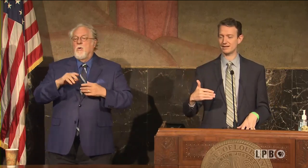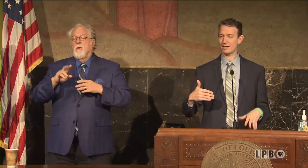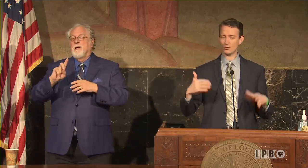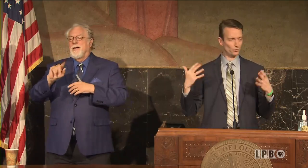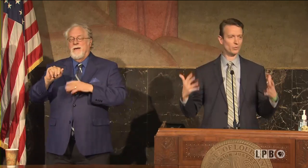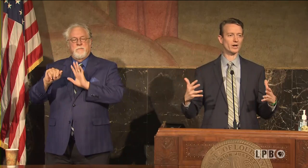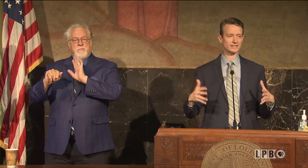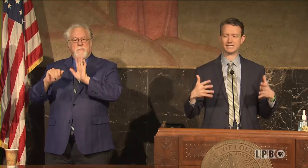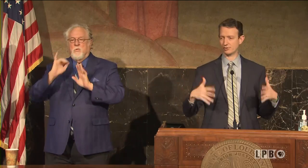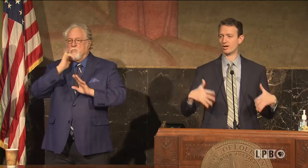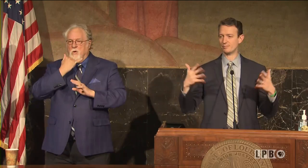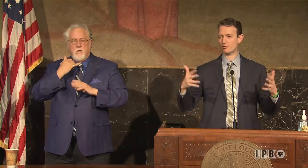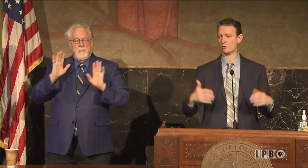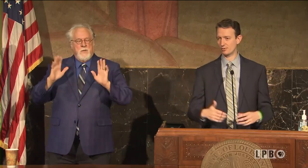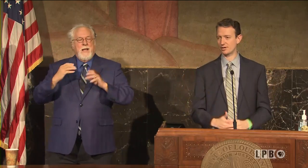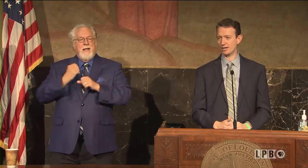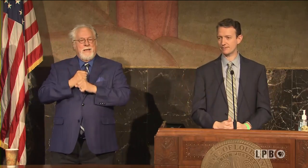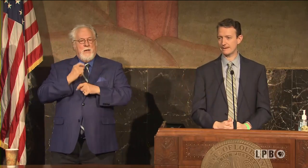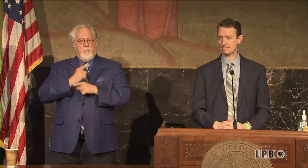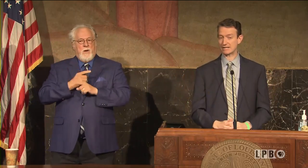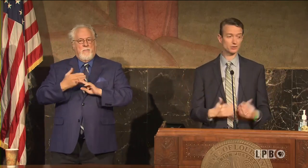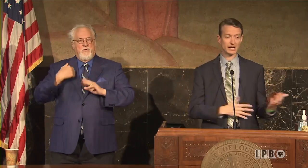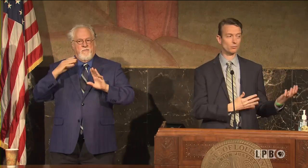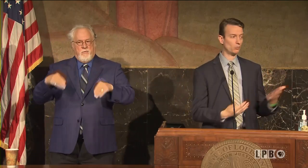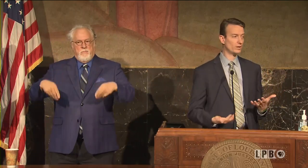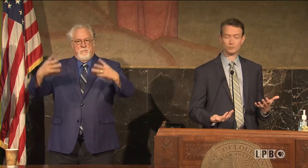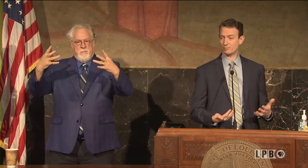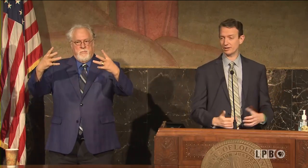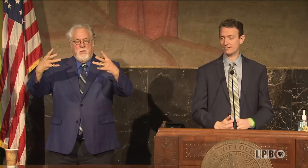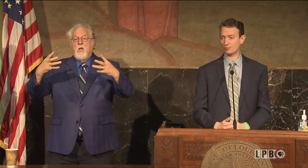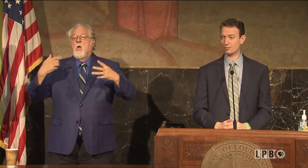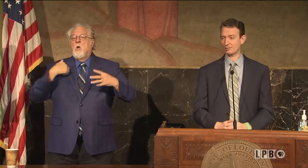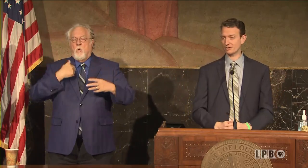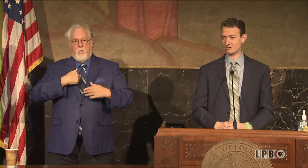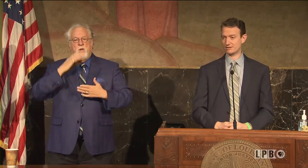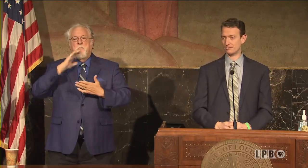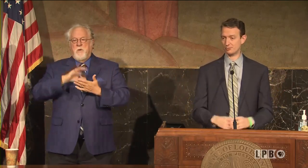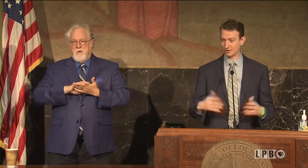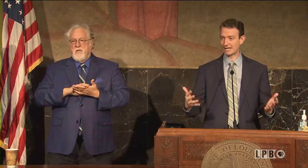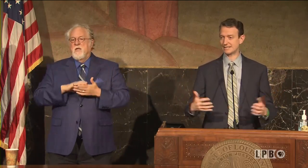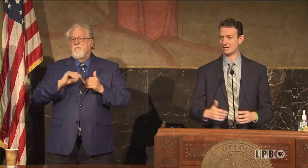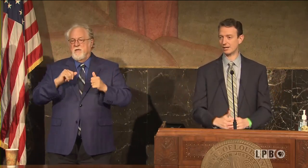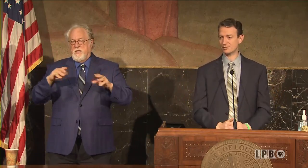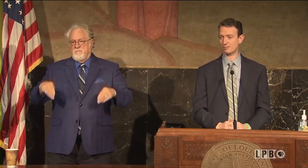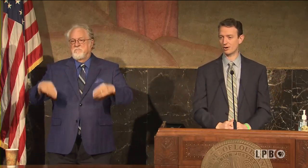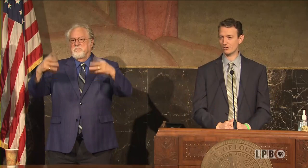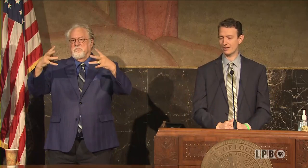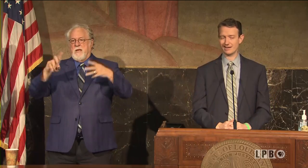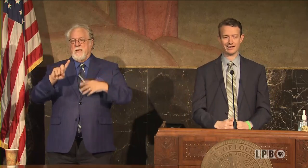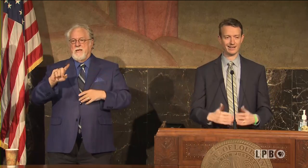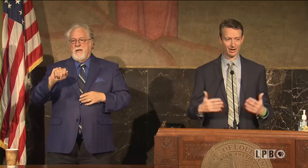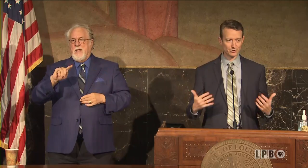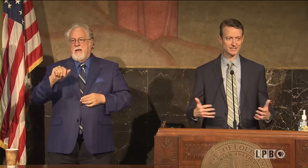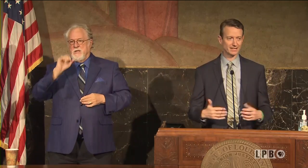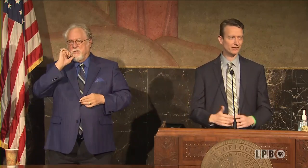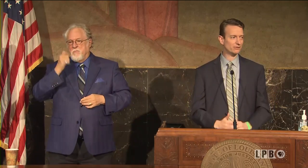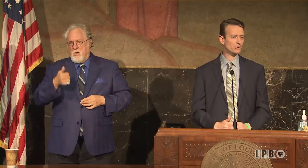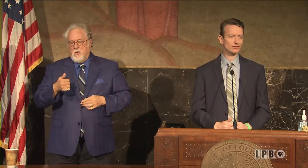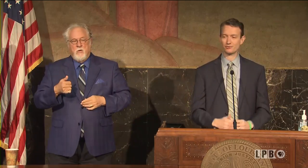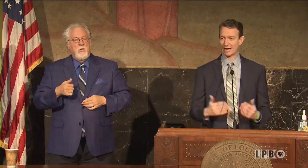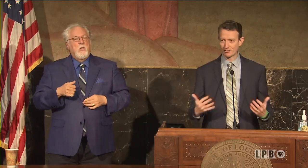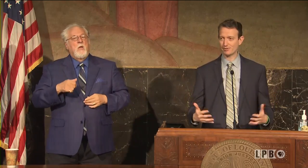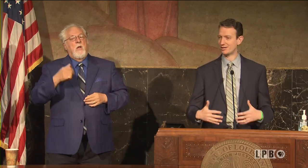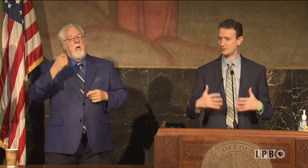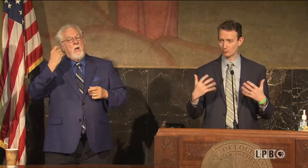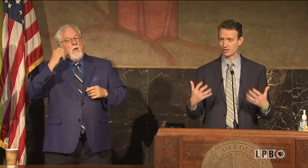next day, we wanted to get it right before we put it up. And so again, we believe that we'll be able to put that data up tomorrow. Understand that it's